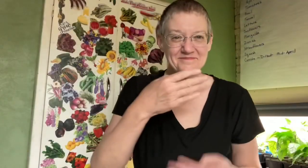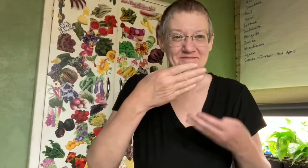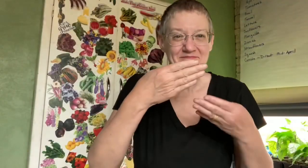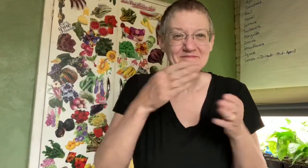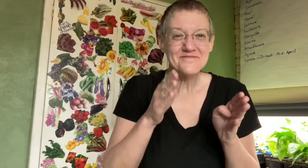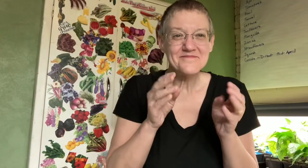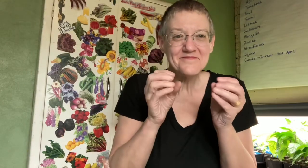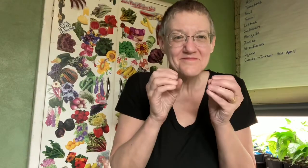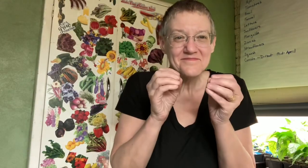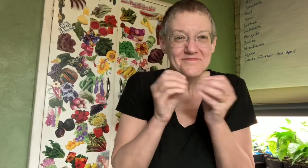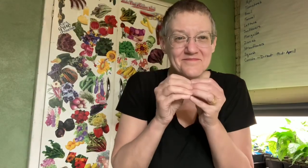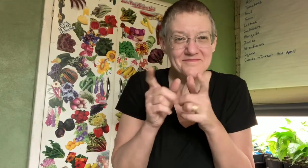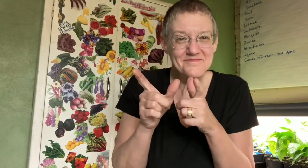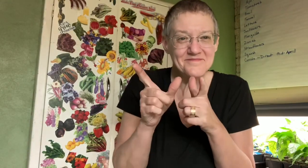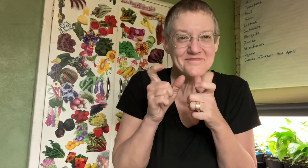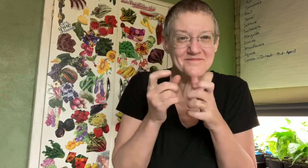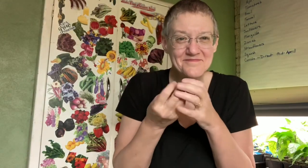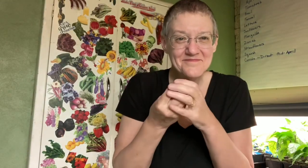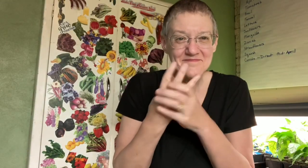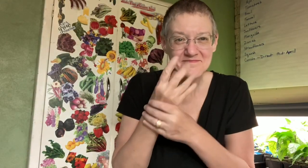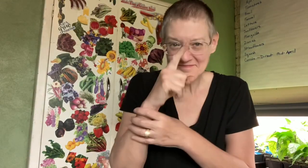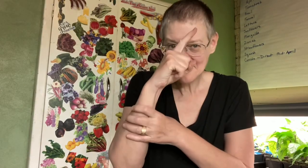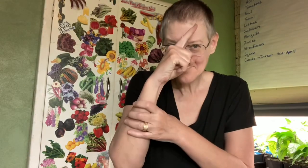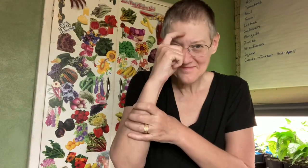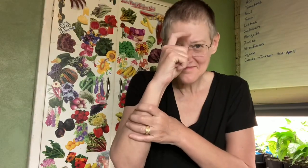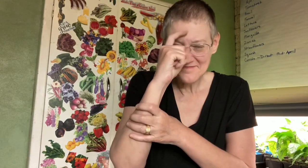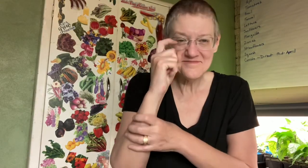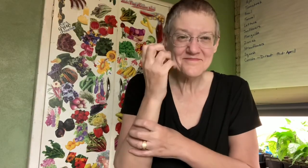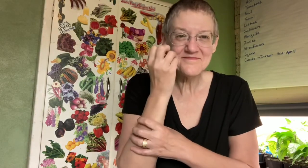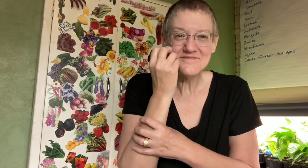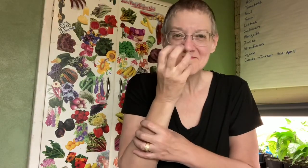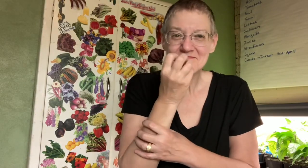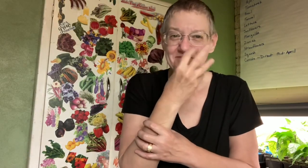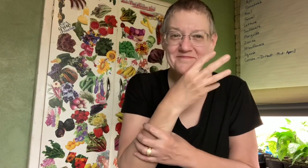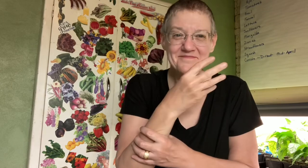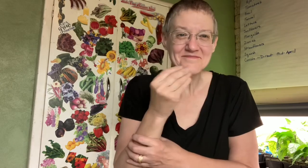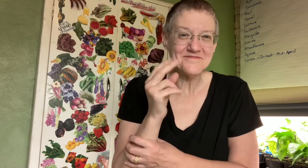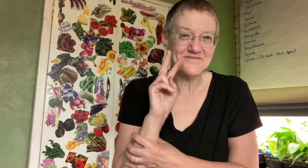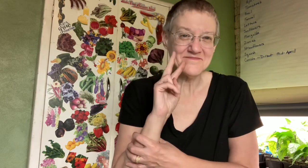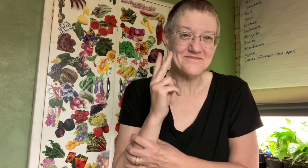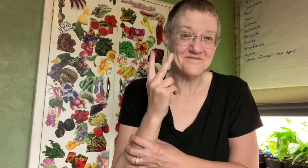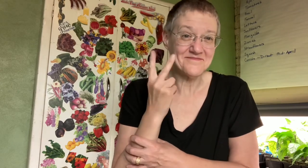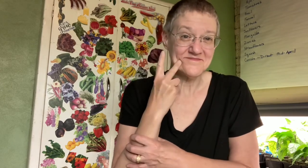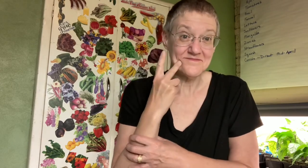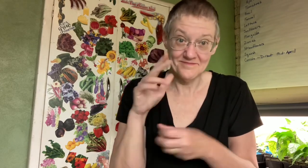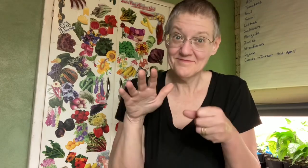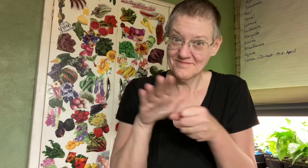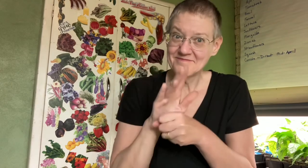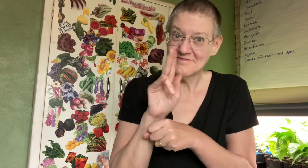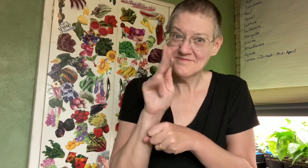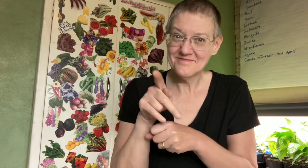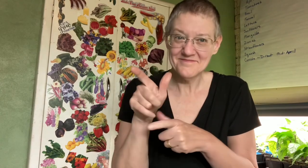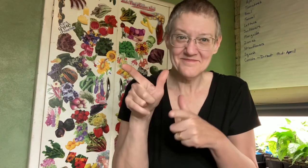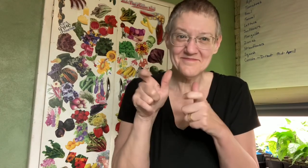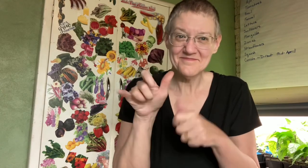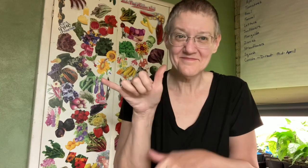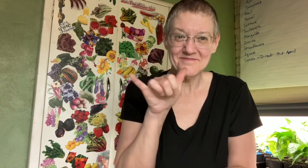That second grow room is filling up. Those are the summer flowers and vegetables that grow